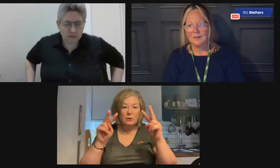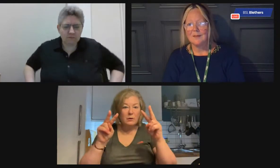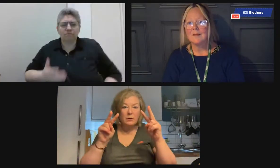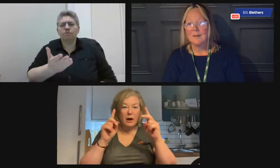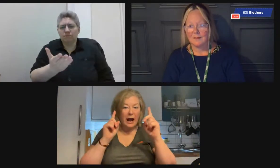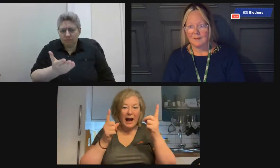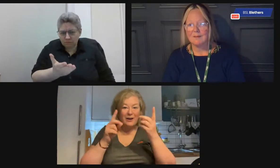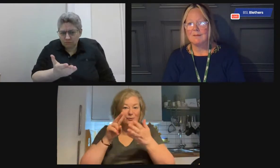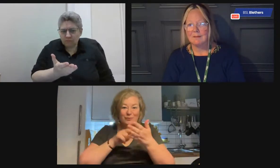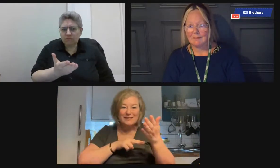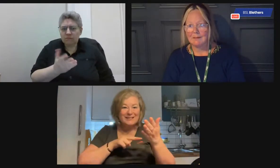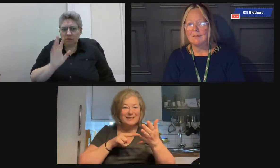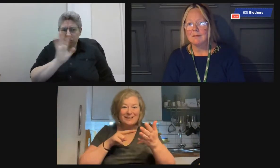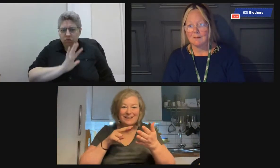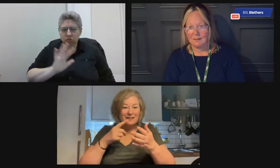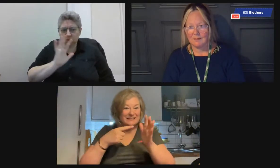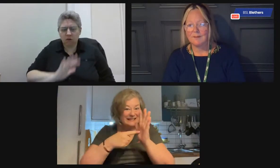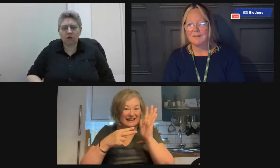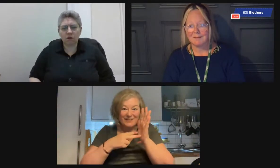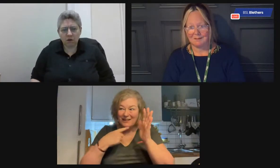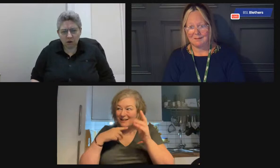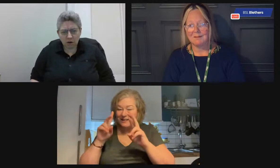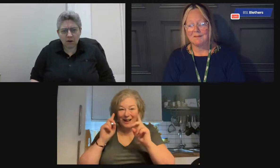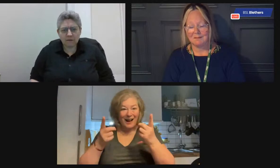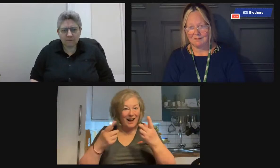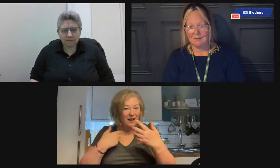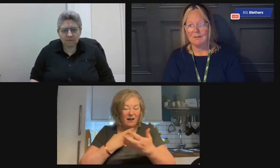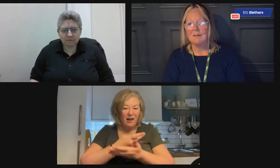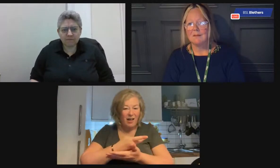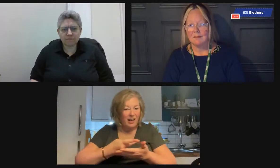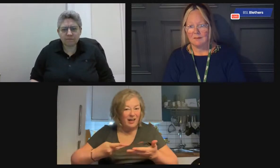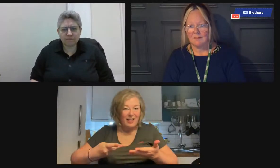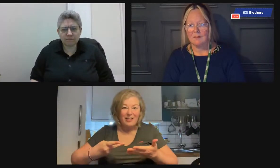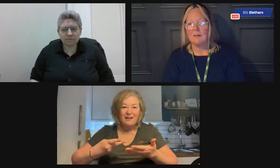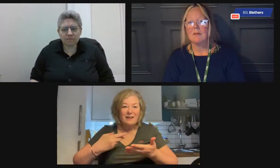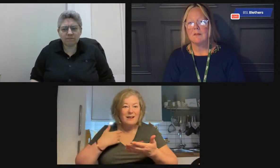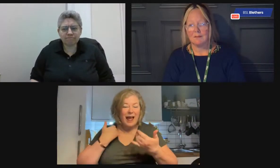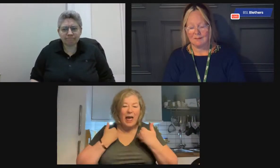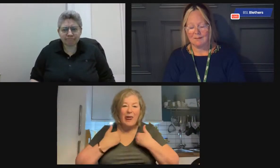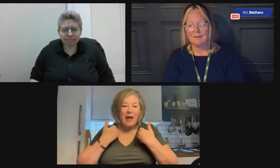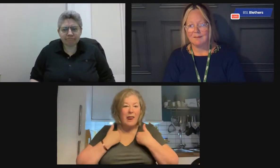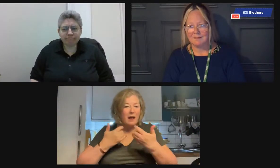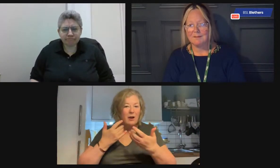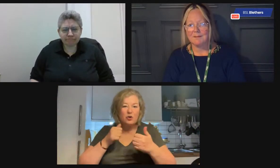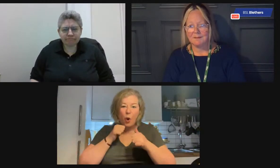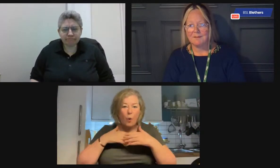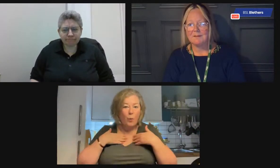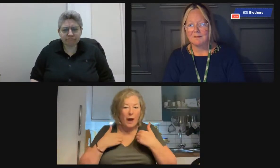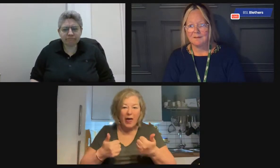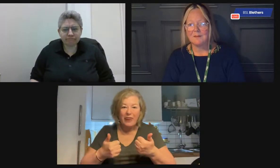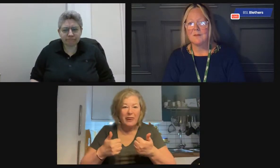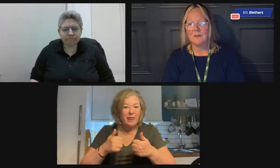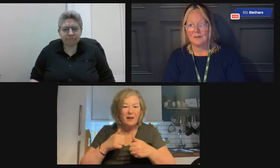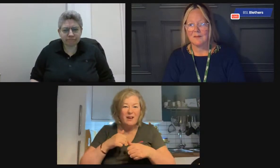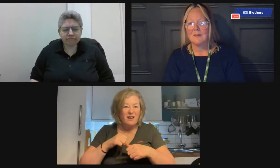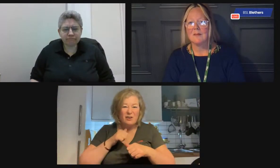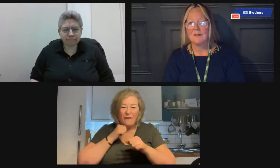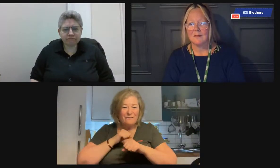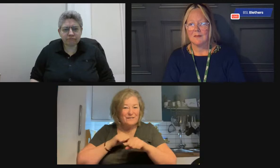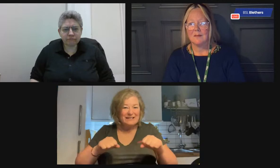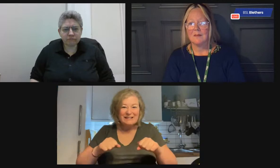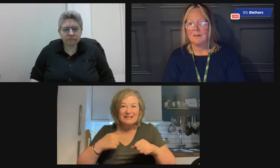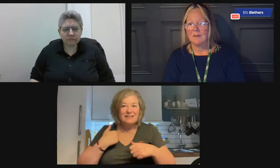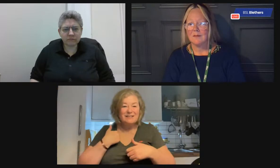chemo, I couldn't really see anything. I couldn't read while I was during chemo. I couldn't see. I was lying down. I was just so ill. I